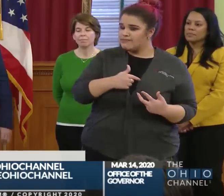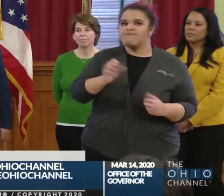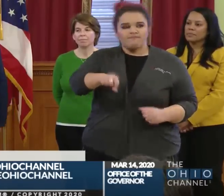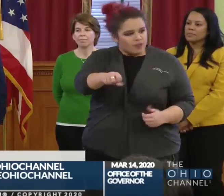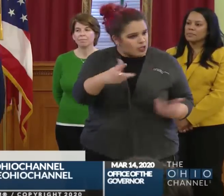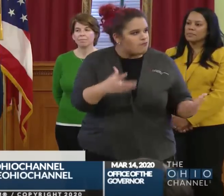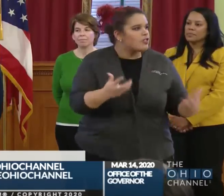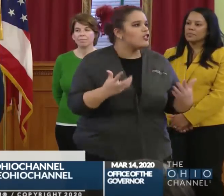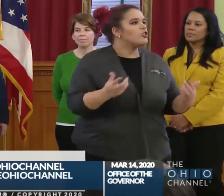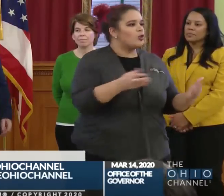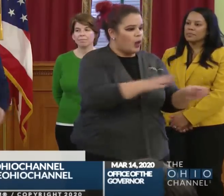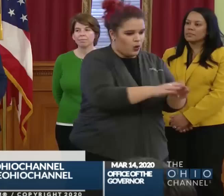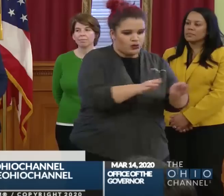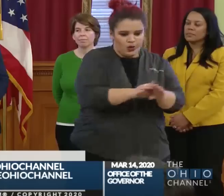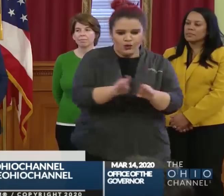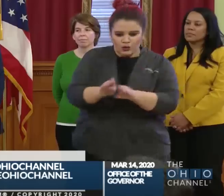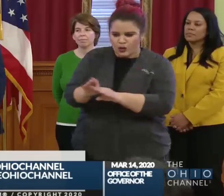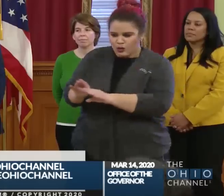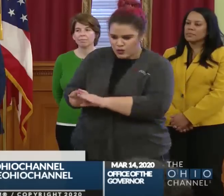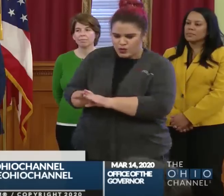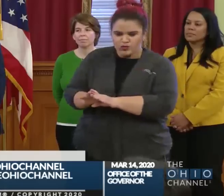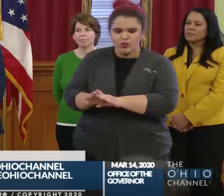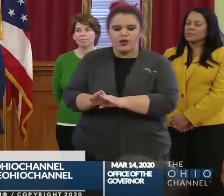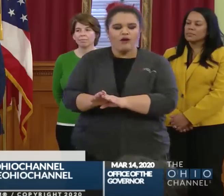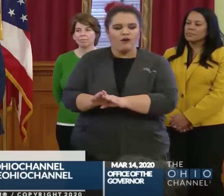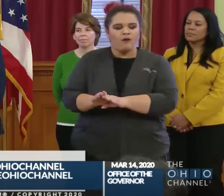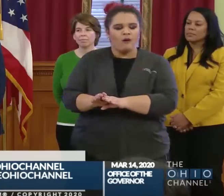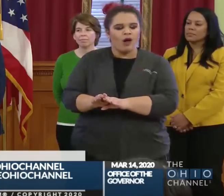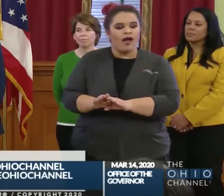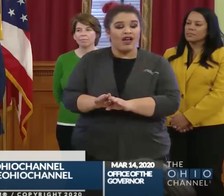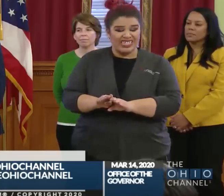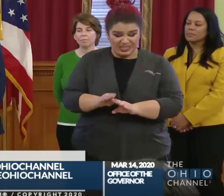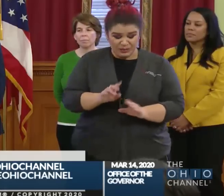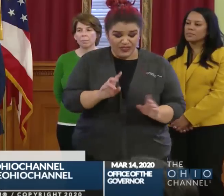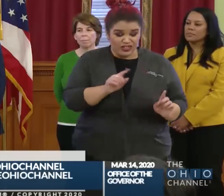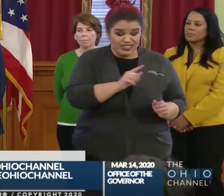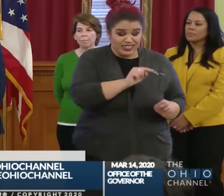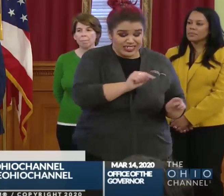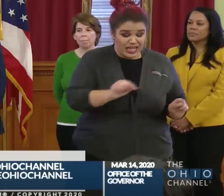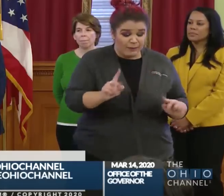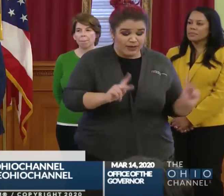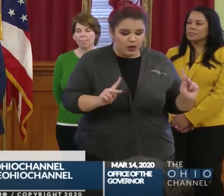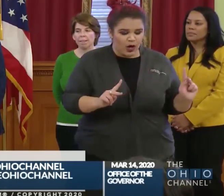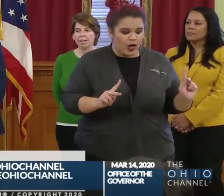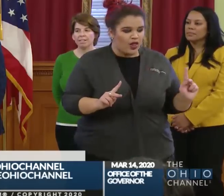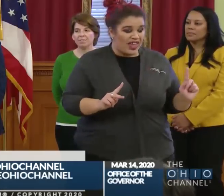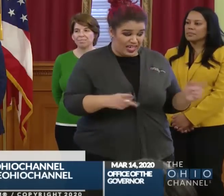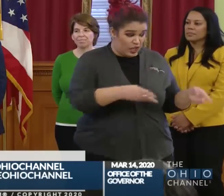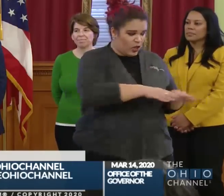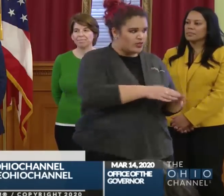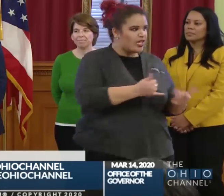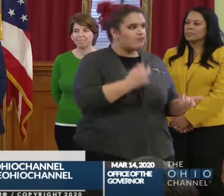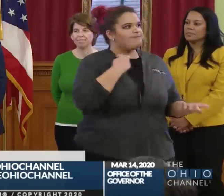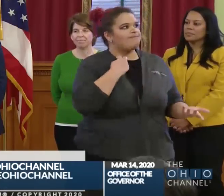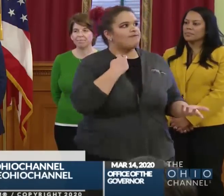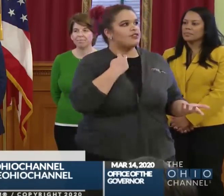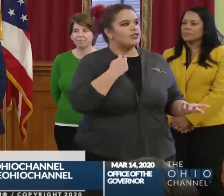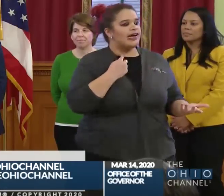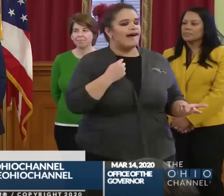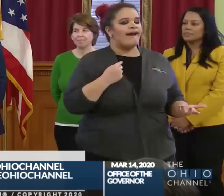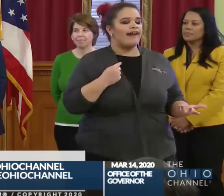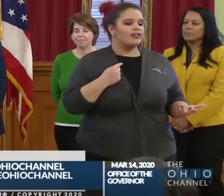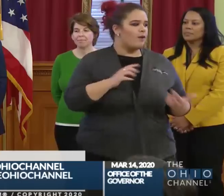closures. We look at how do we try to help people who have been impacted by that. And that's an ongoing process. There's nothing magical about